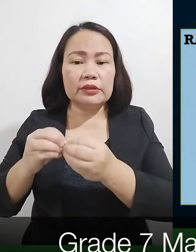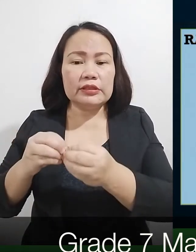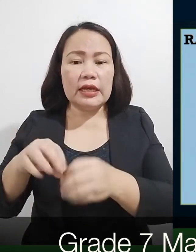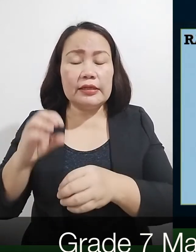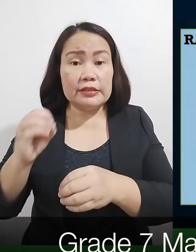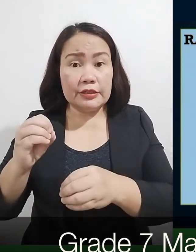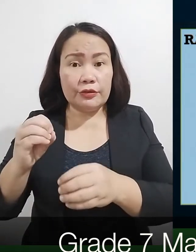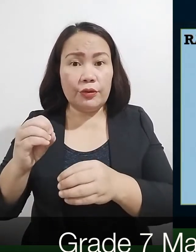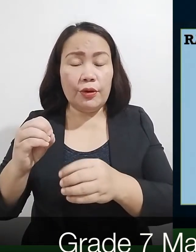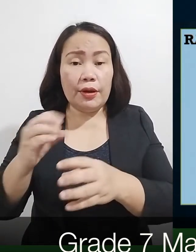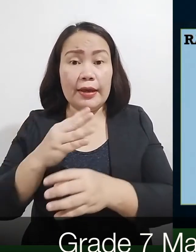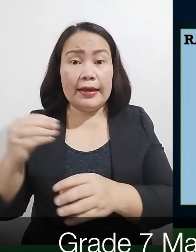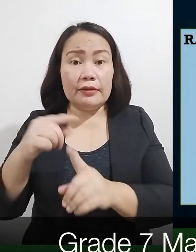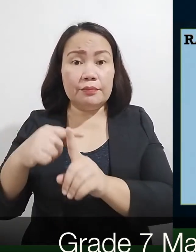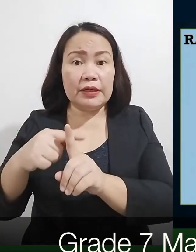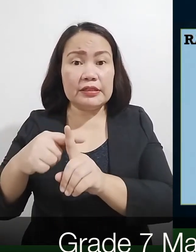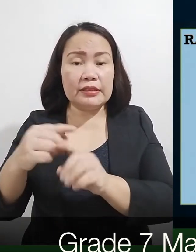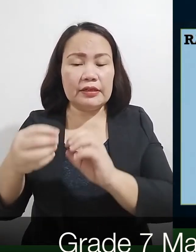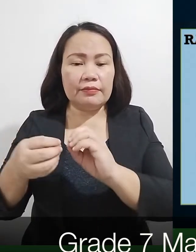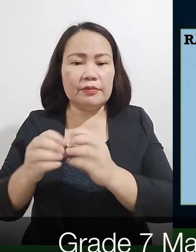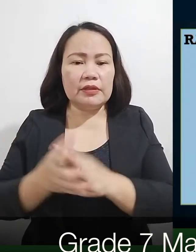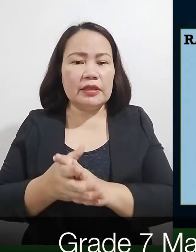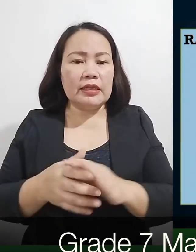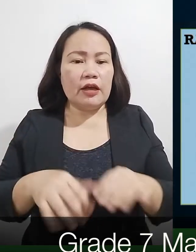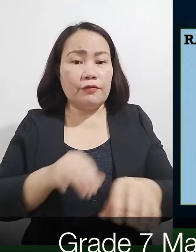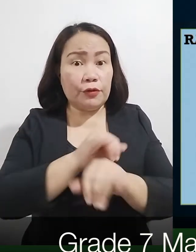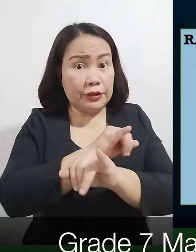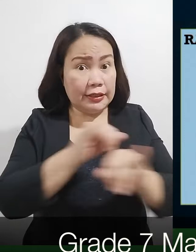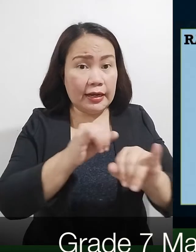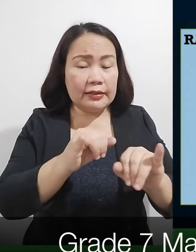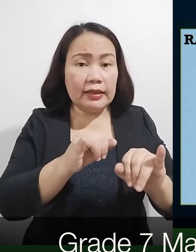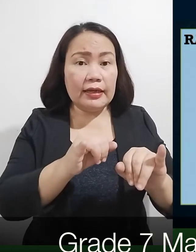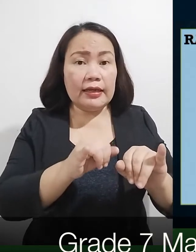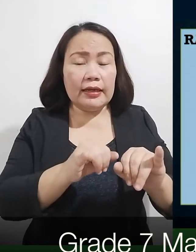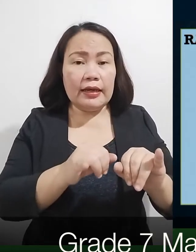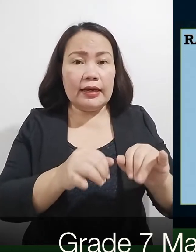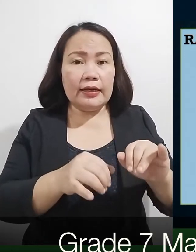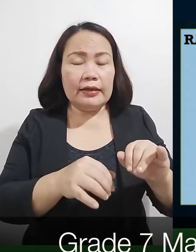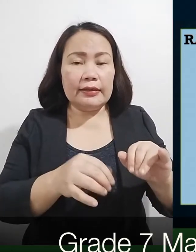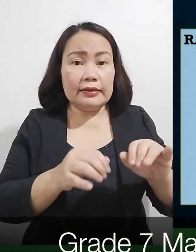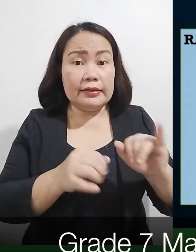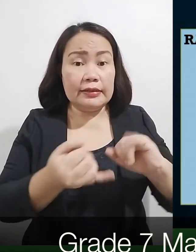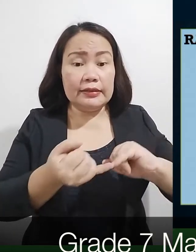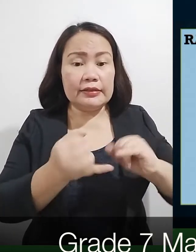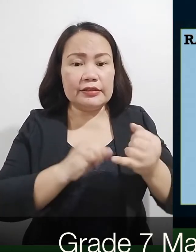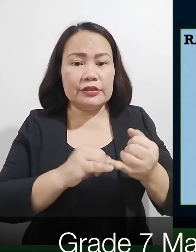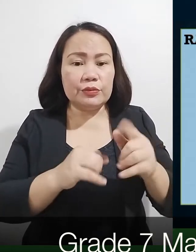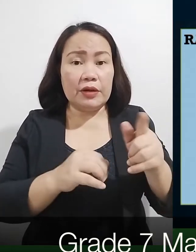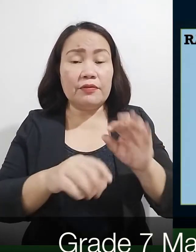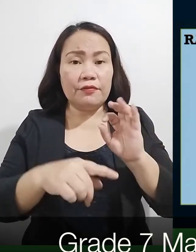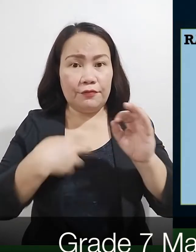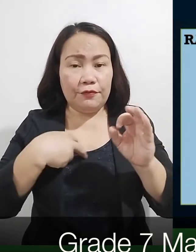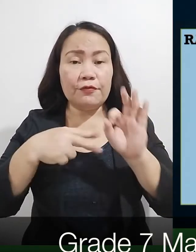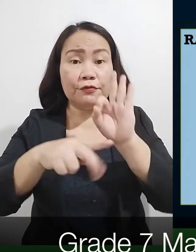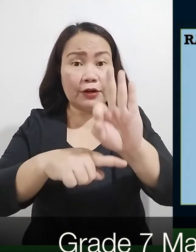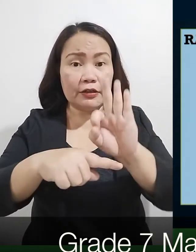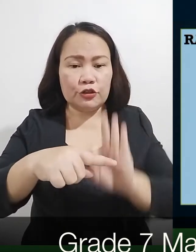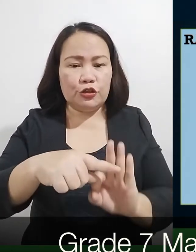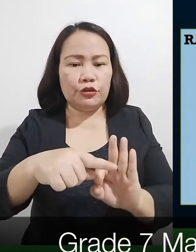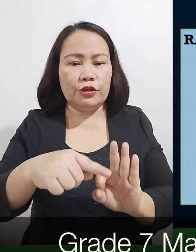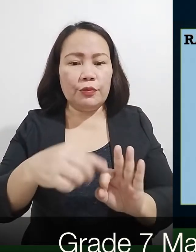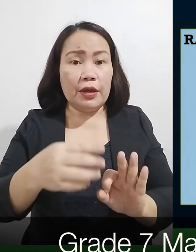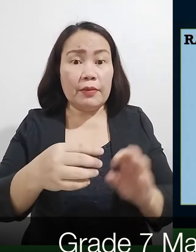positive numbers. Now, for non-integers, we have fractions, percent, decimals. Under decimals, we have